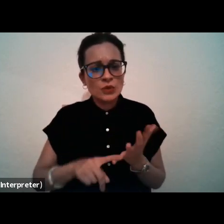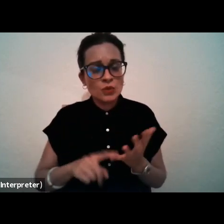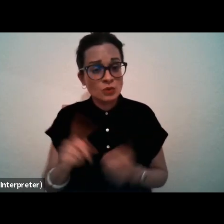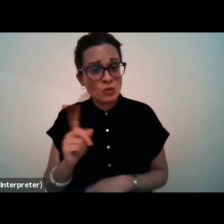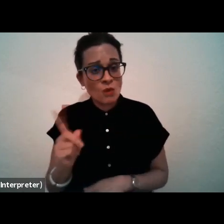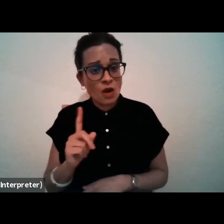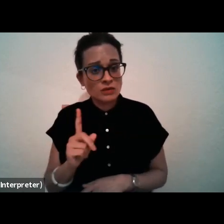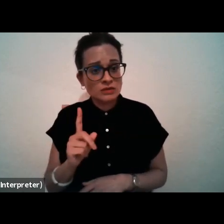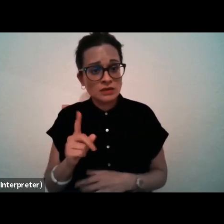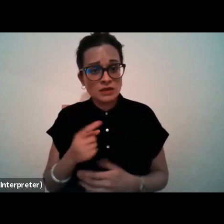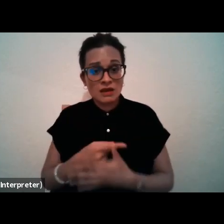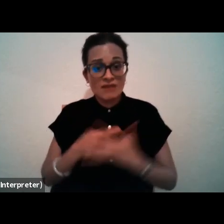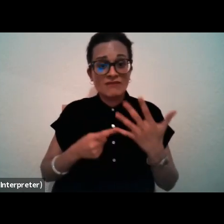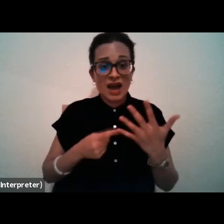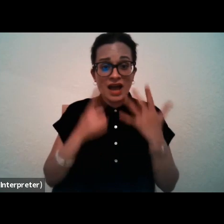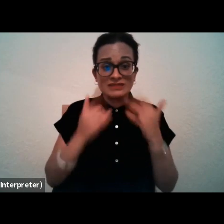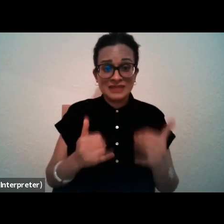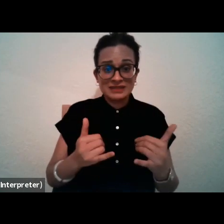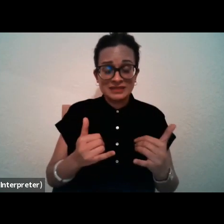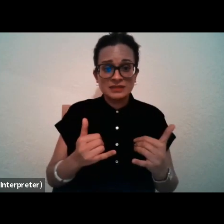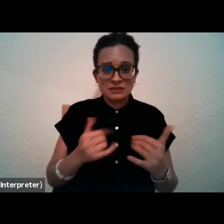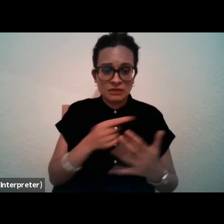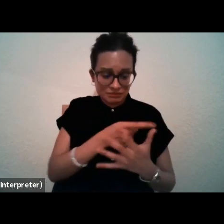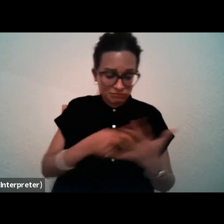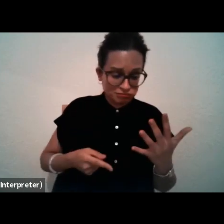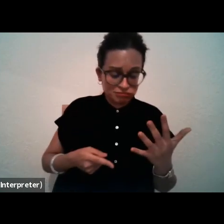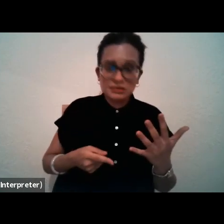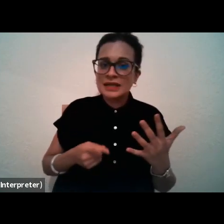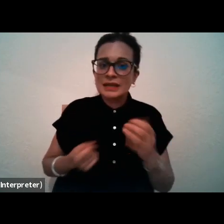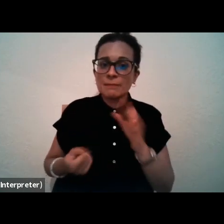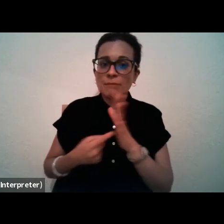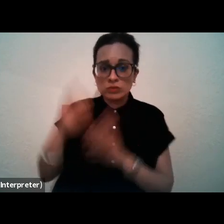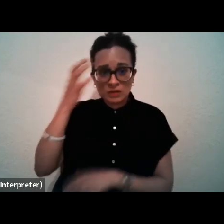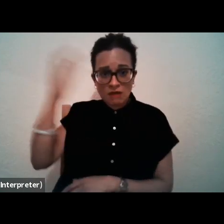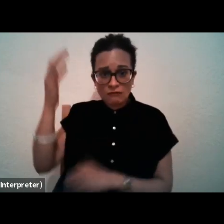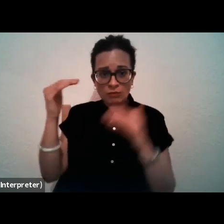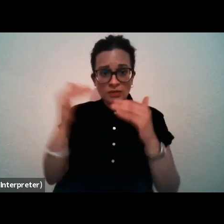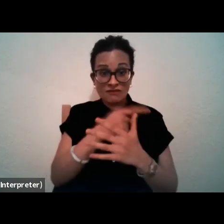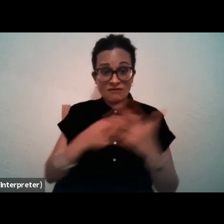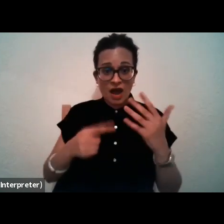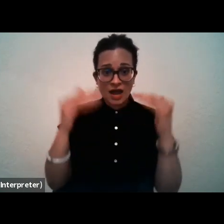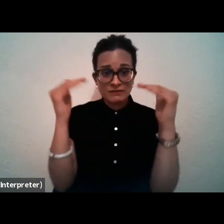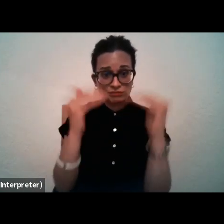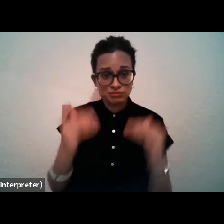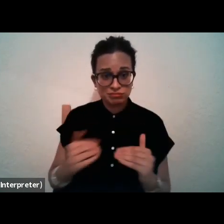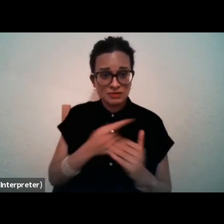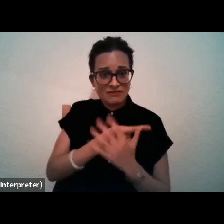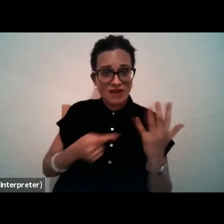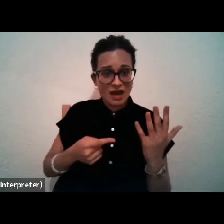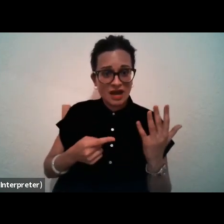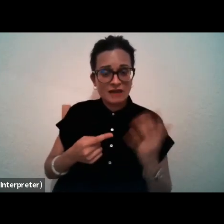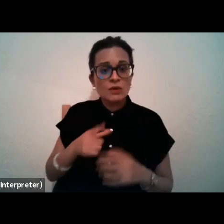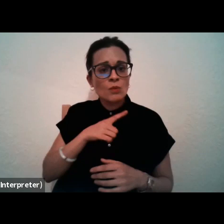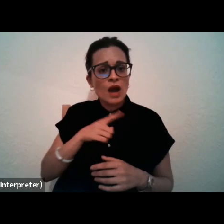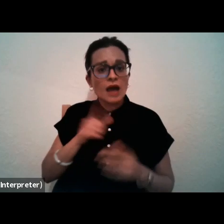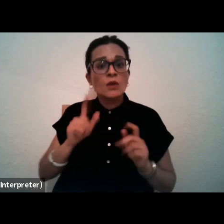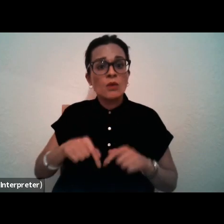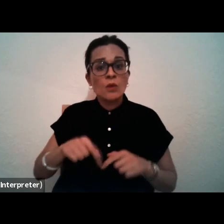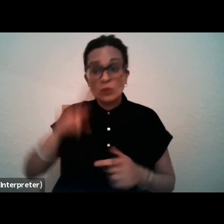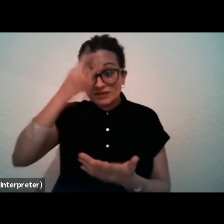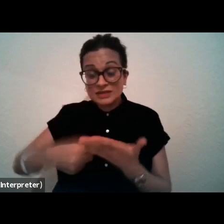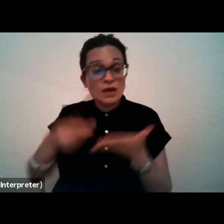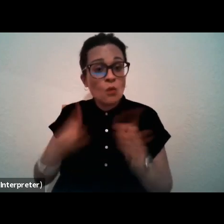have our 5 tests, and it is essential that the government meet those 5 tests before we